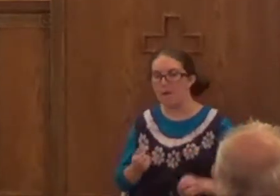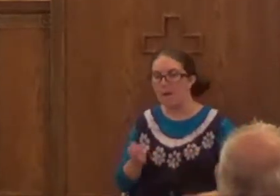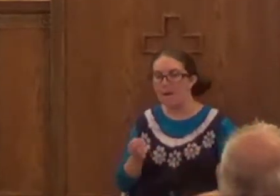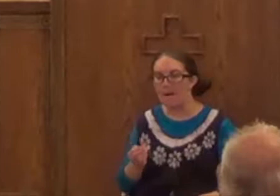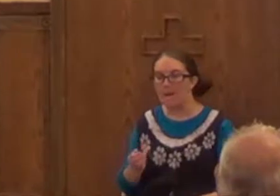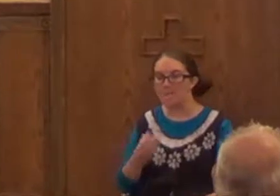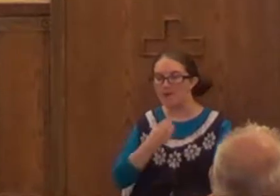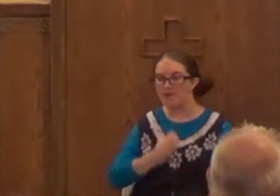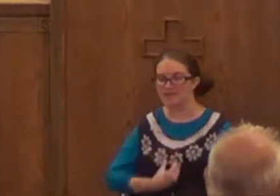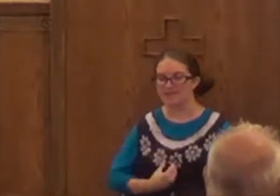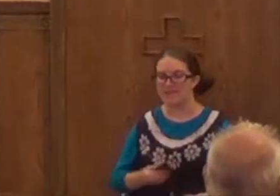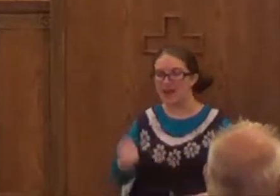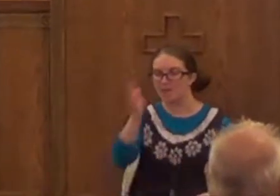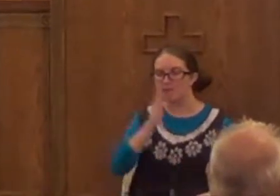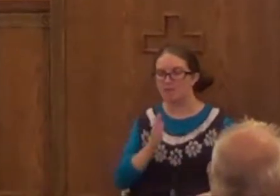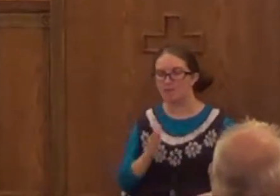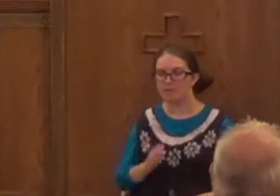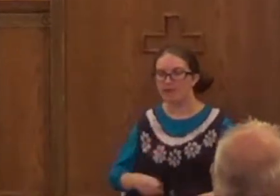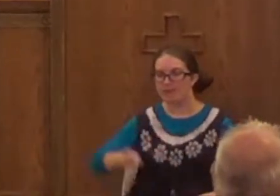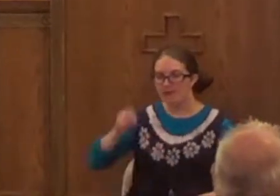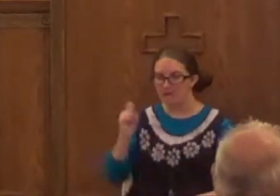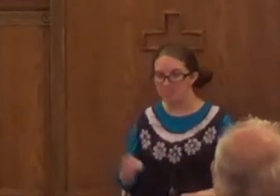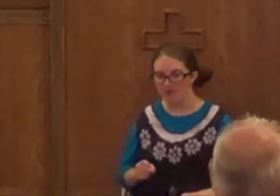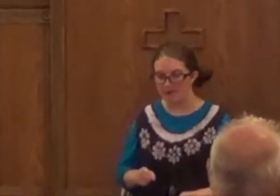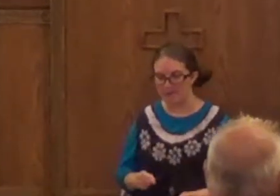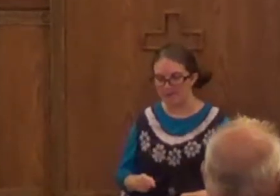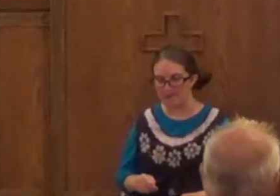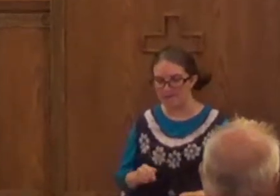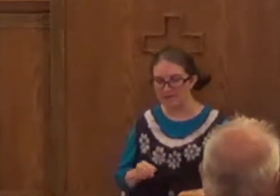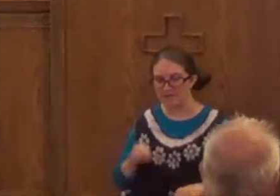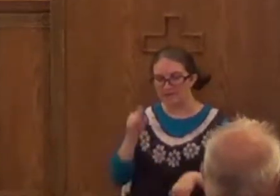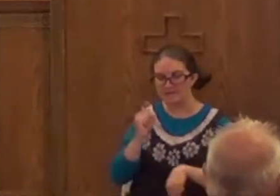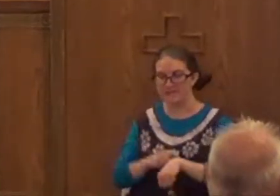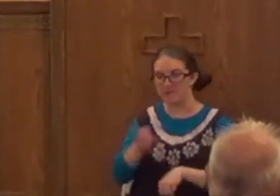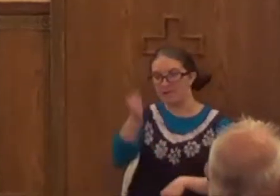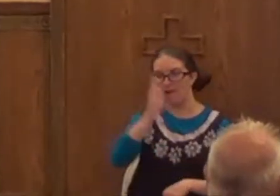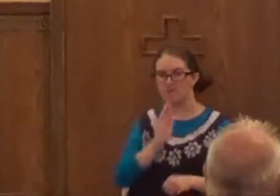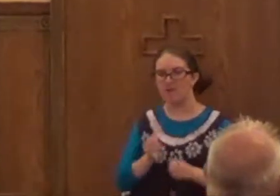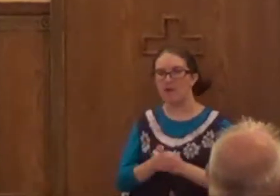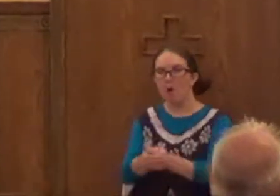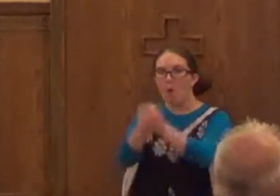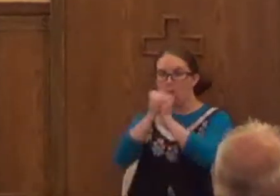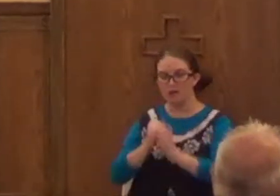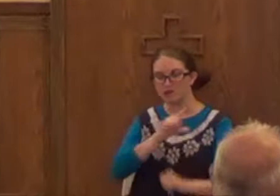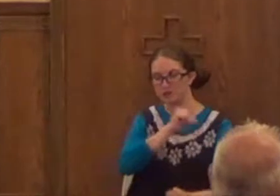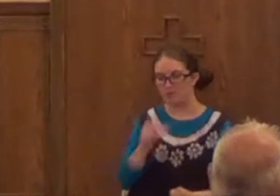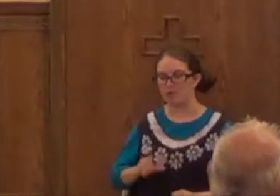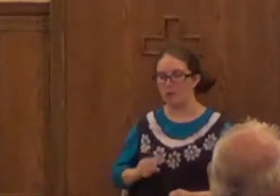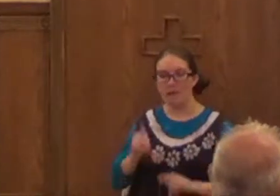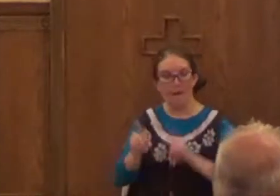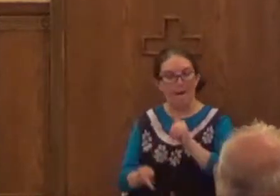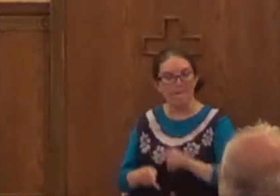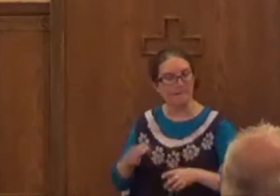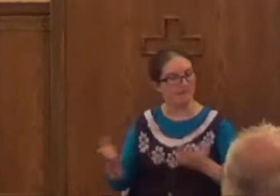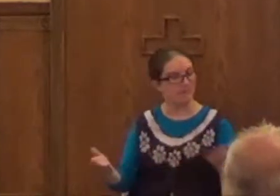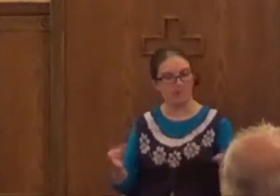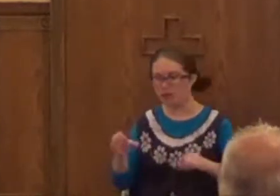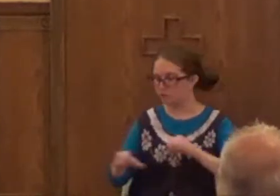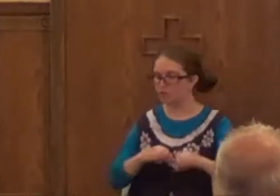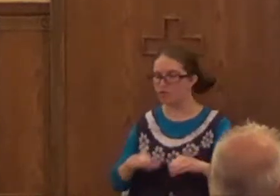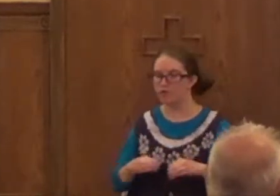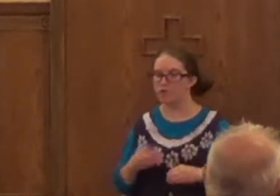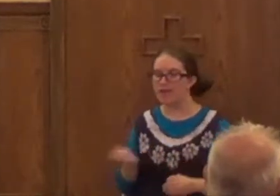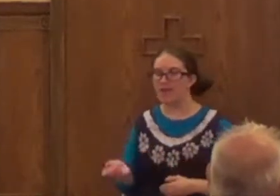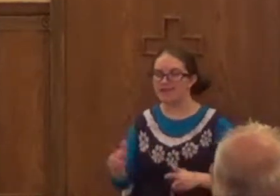will of God? Then you better be in the timing of God. Come on and worship the Lord. There's people that are doing things in